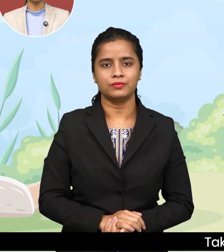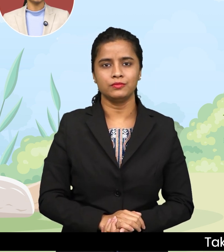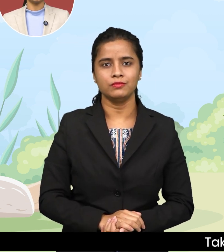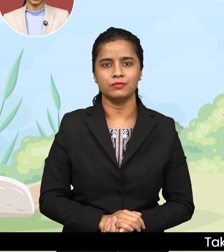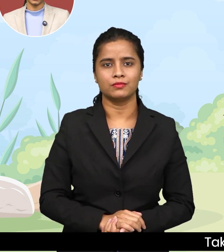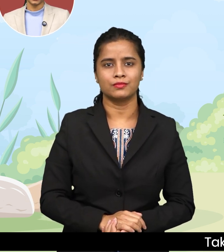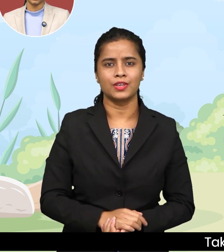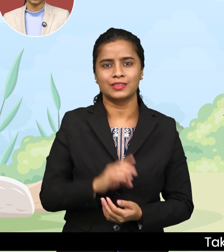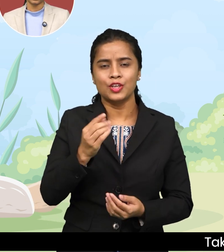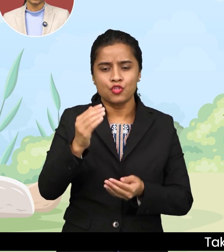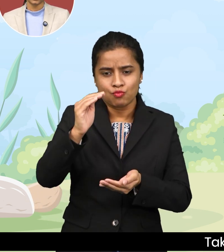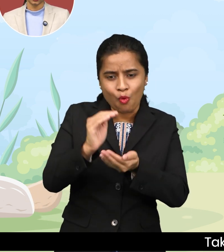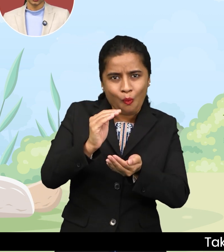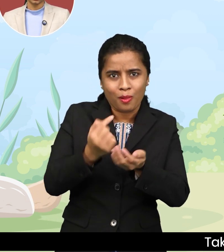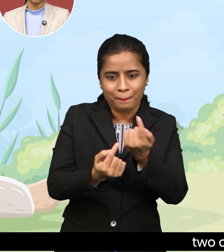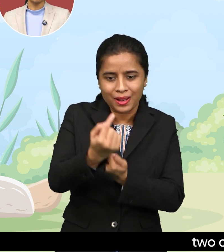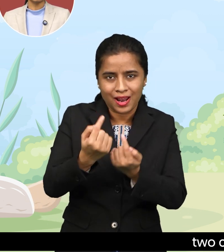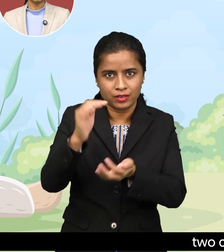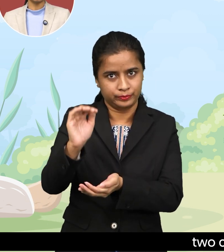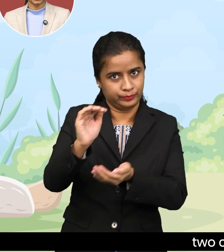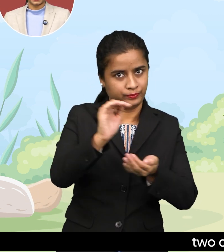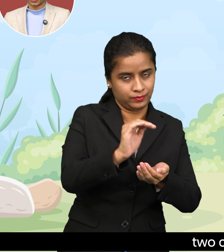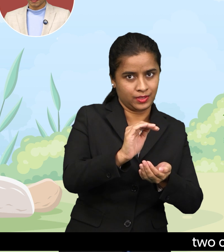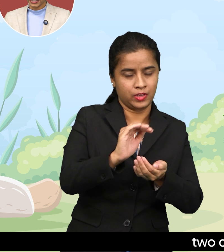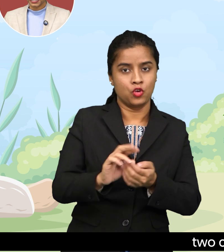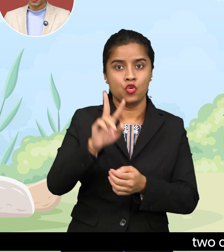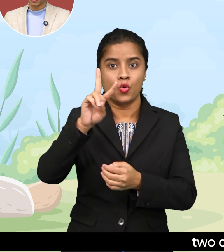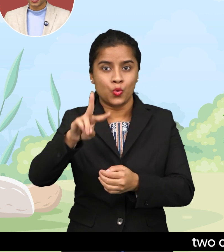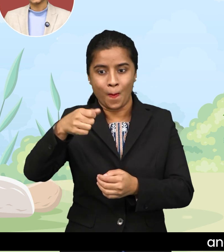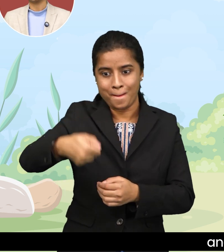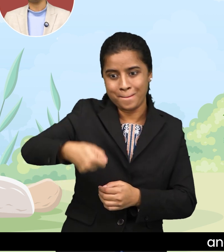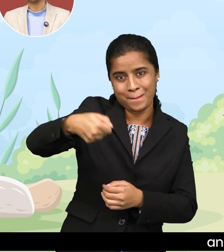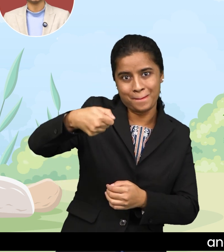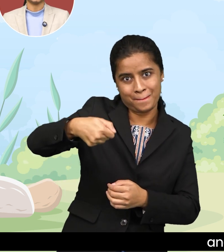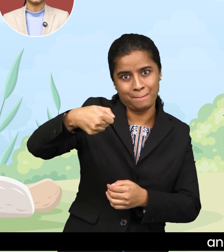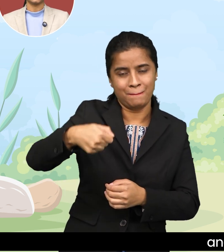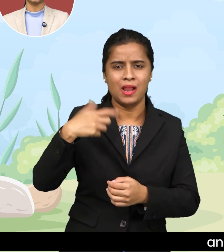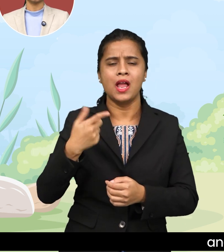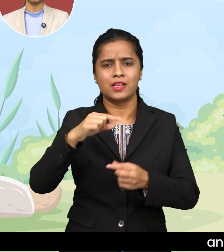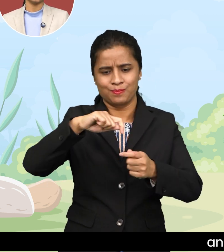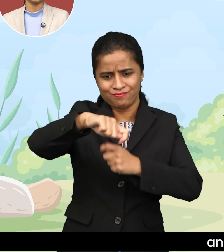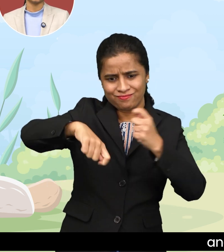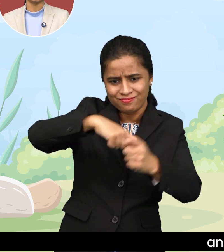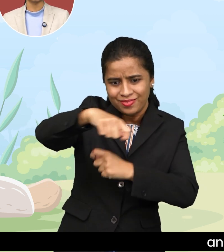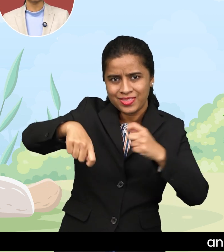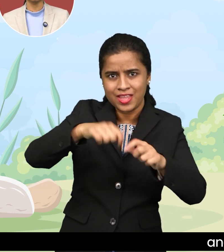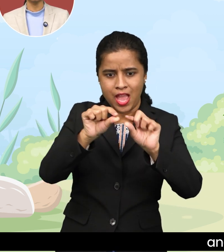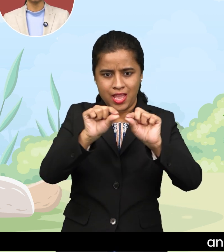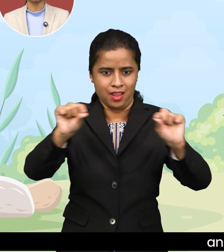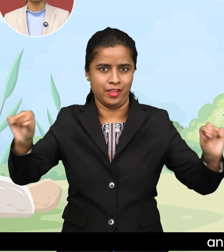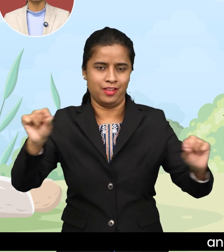Take a small plant, 2 clear plastic bags and some thread.